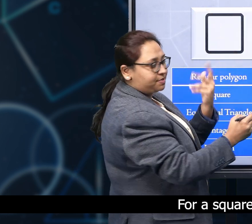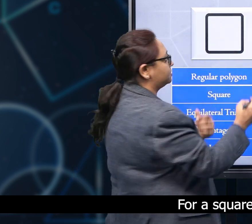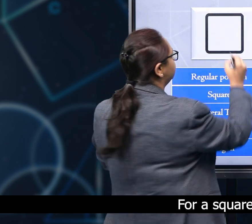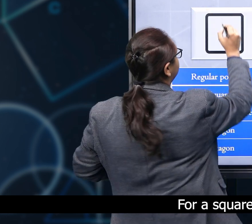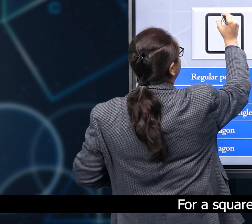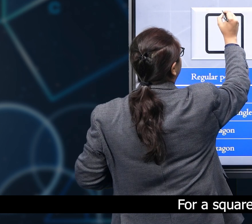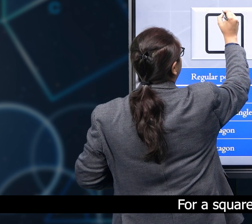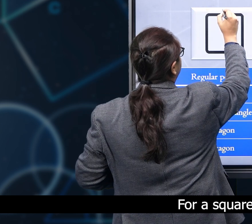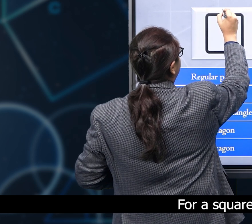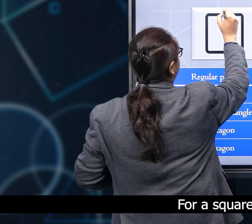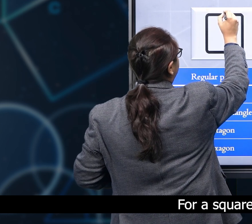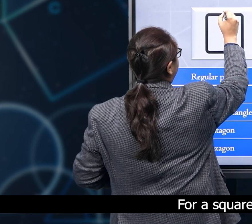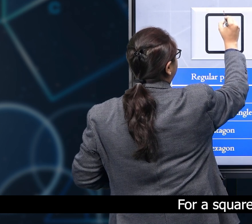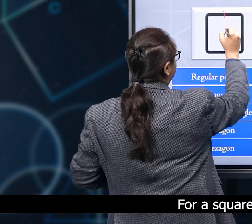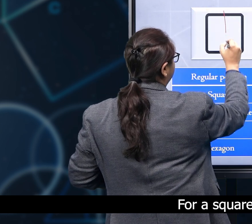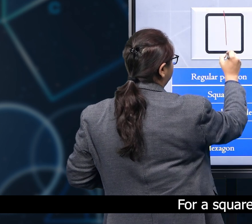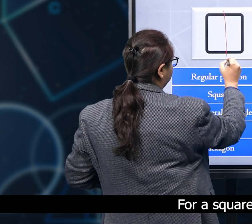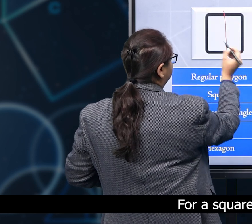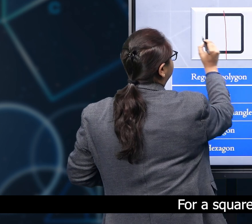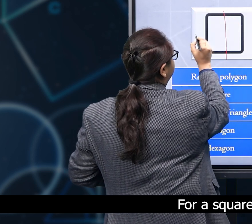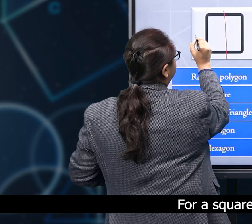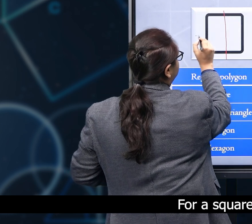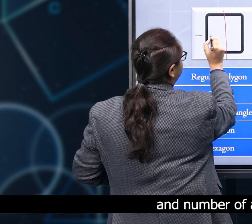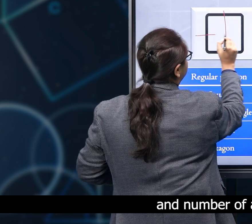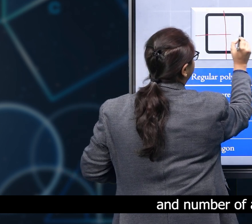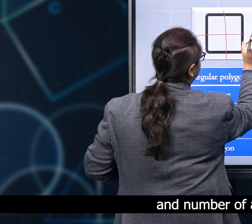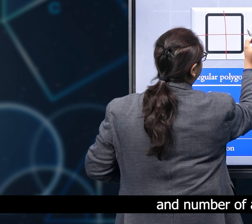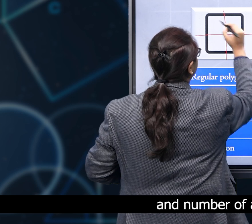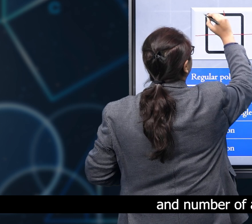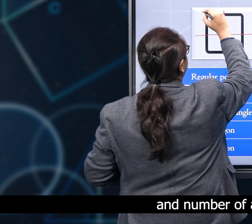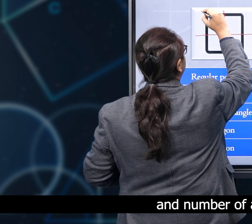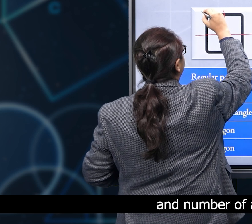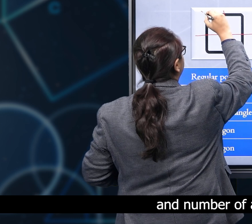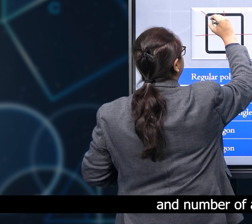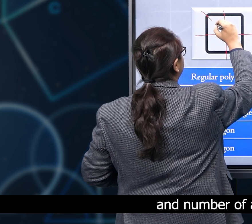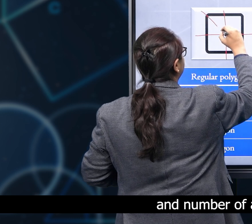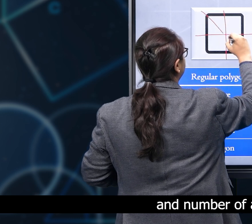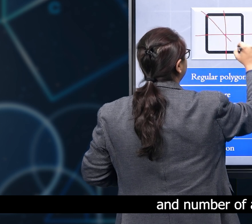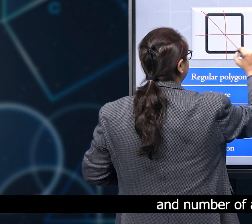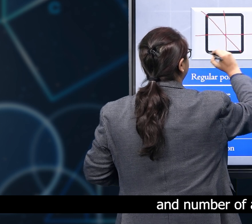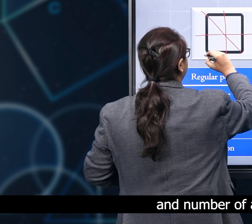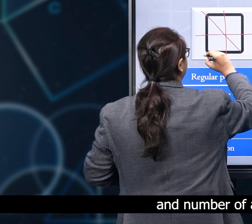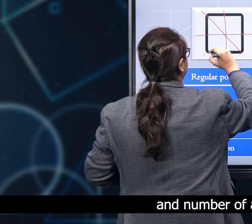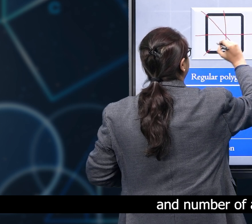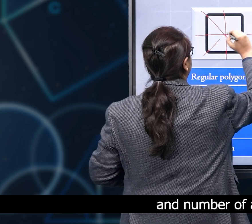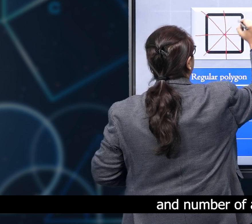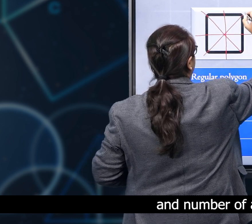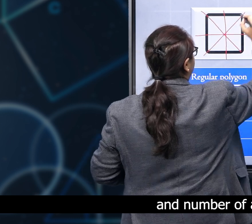For square, number of sides 4 and number of axes of symmetry are